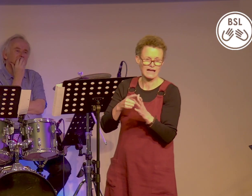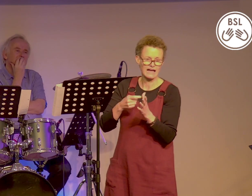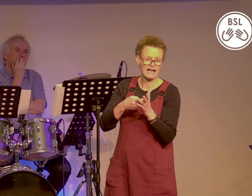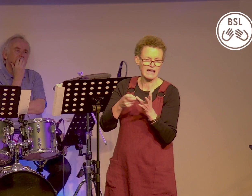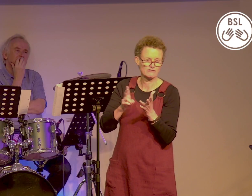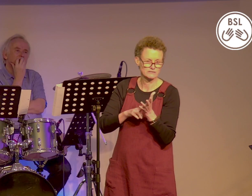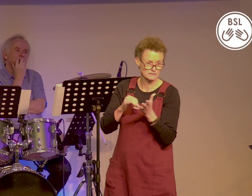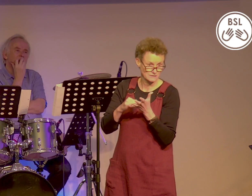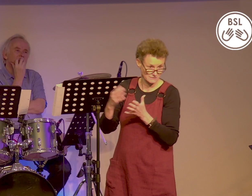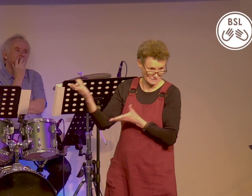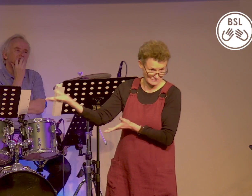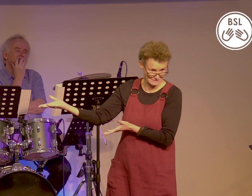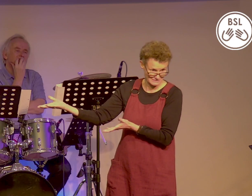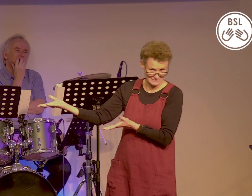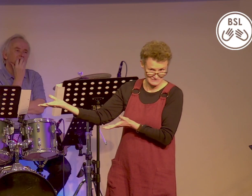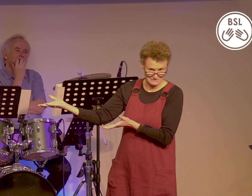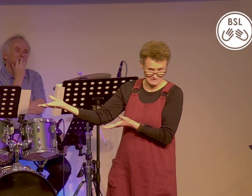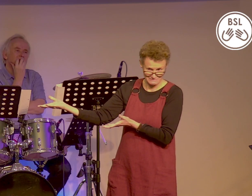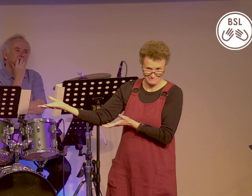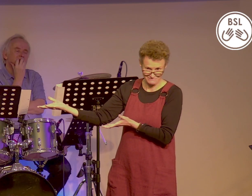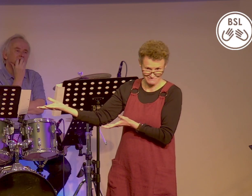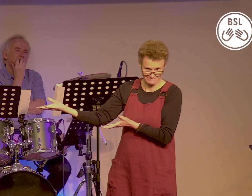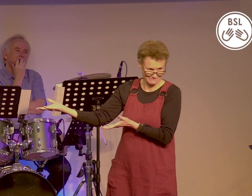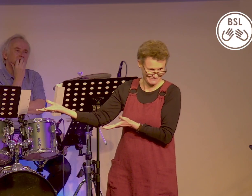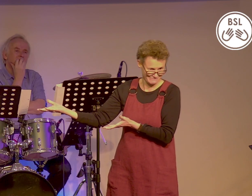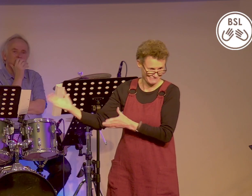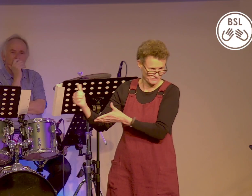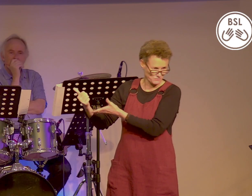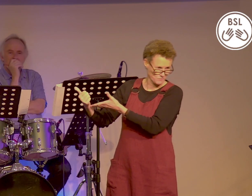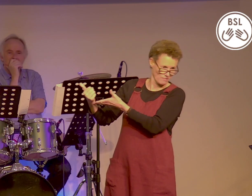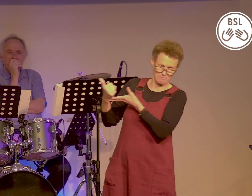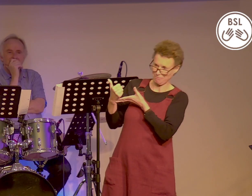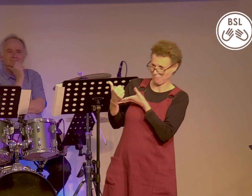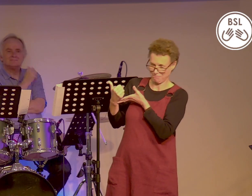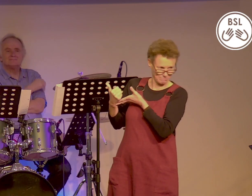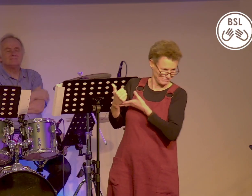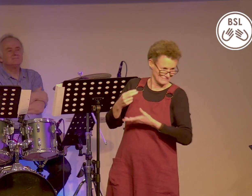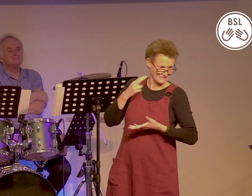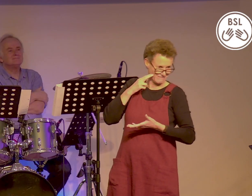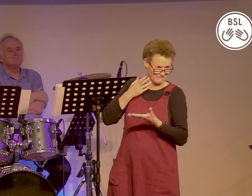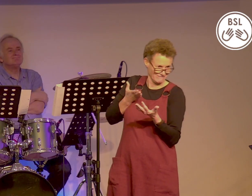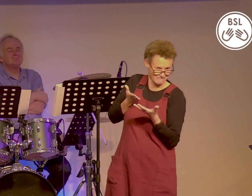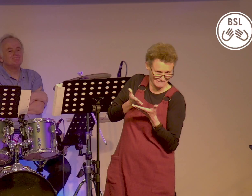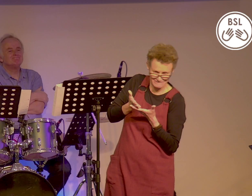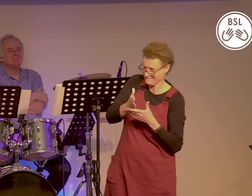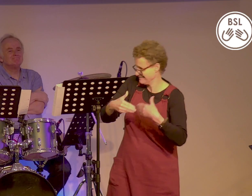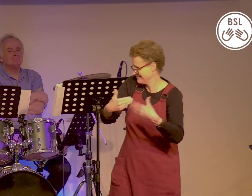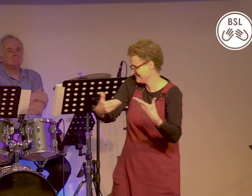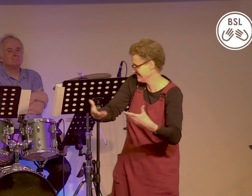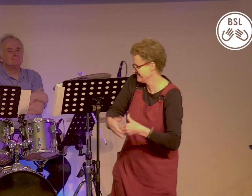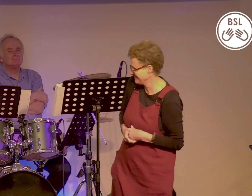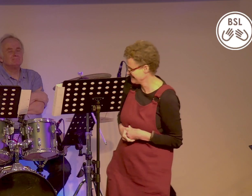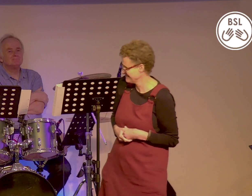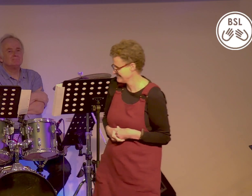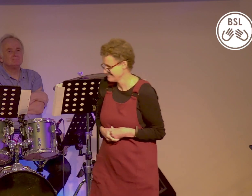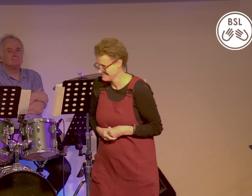And we have wonderful Aarons, like I have with me today, who are supporting me.